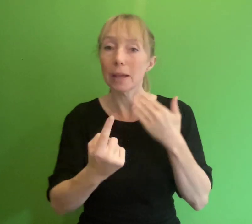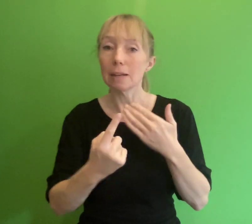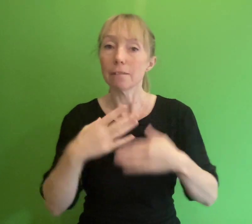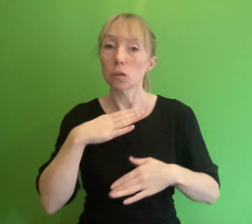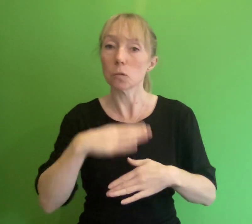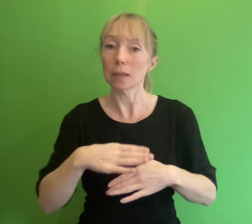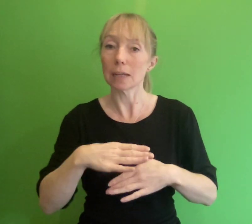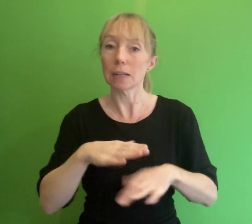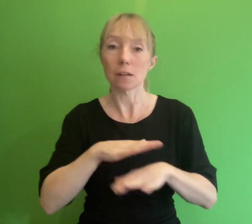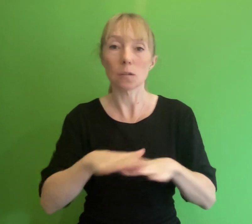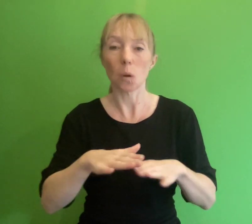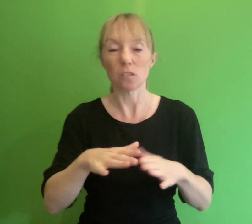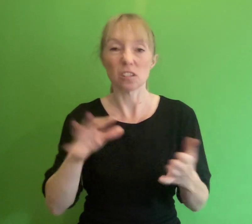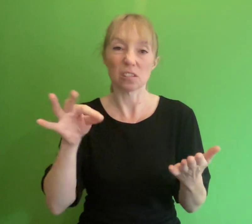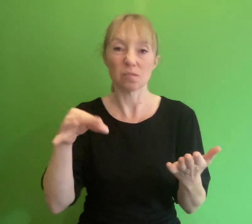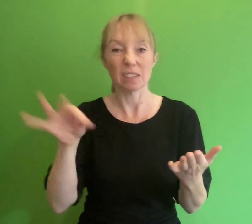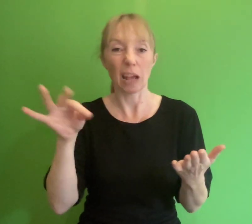rather than a tick box approach to access.